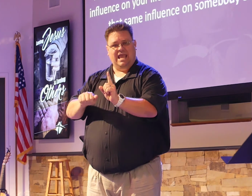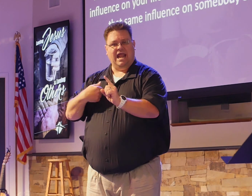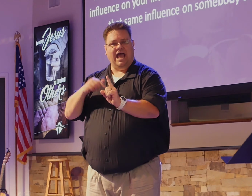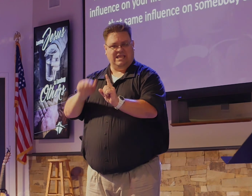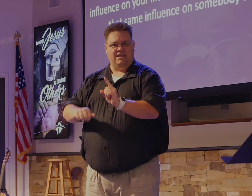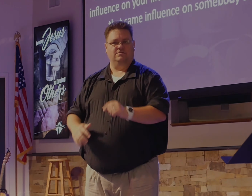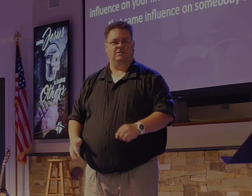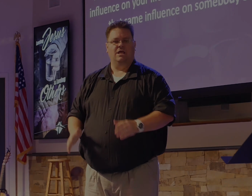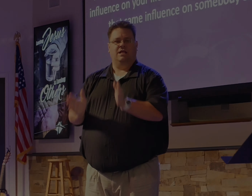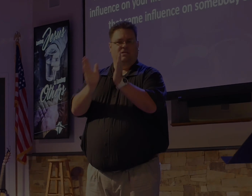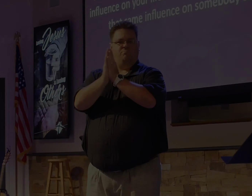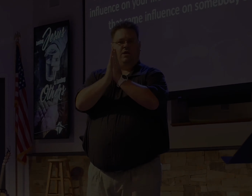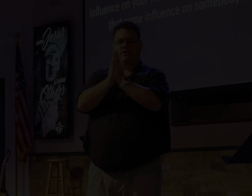now. I'm going to have ushers prepare.